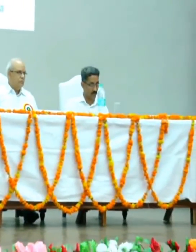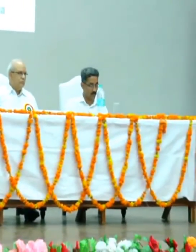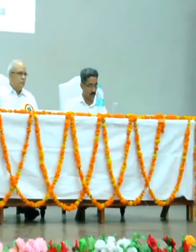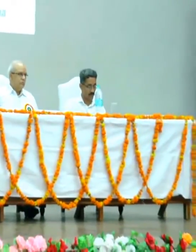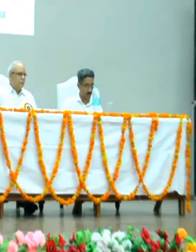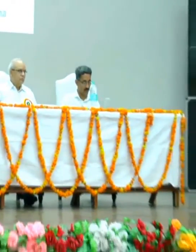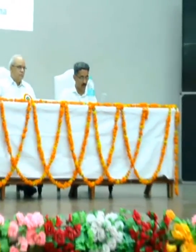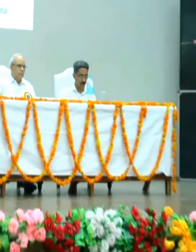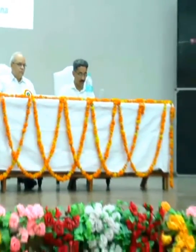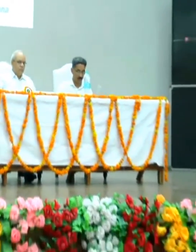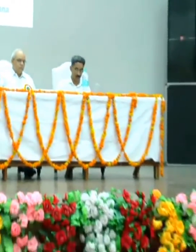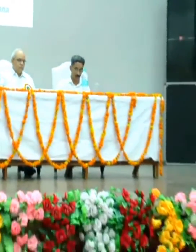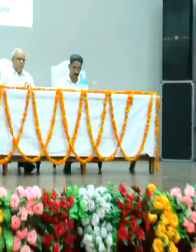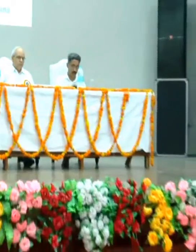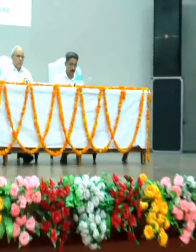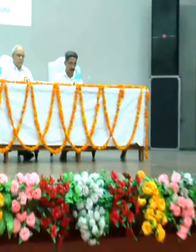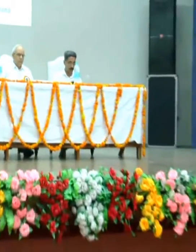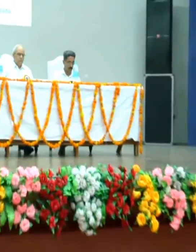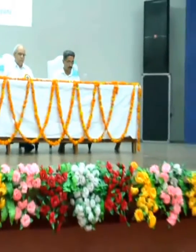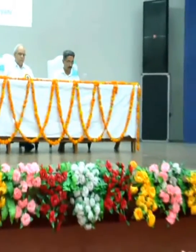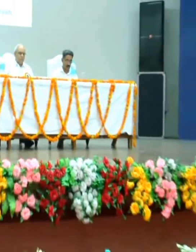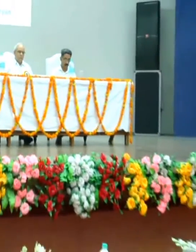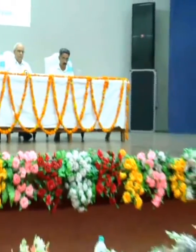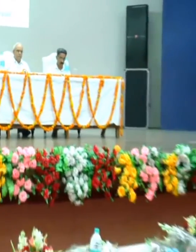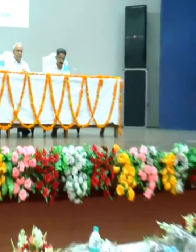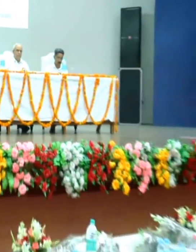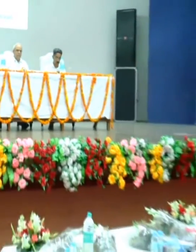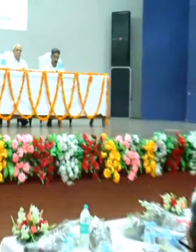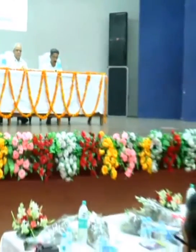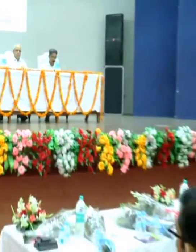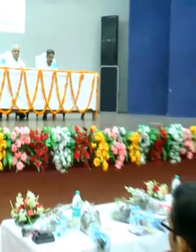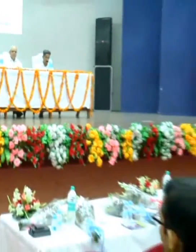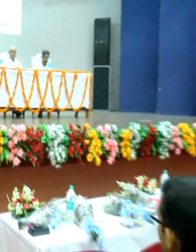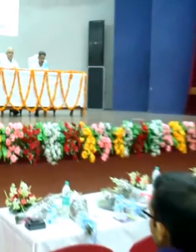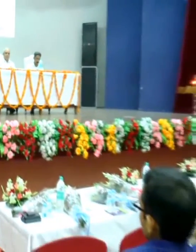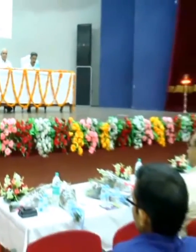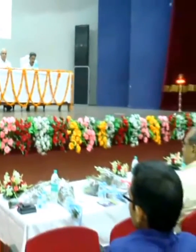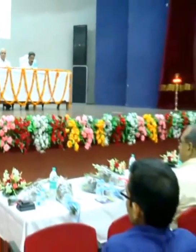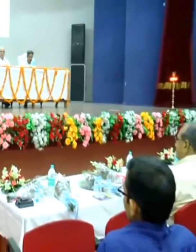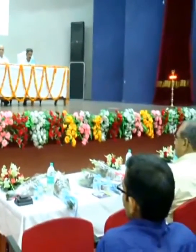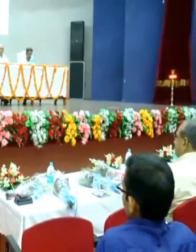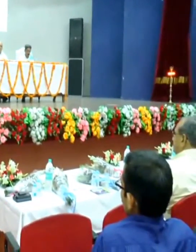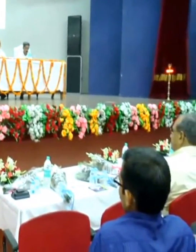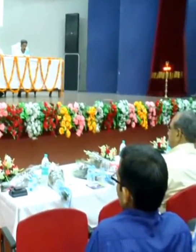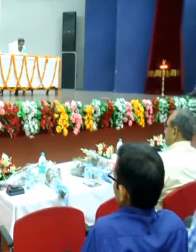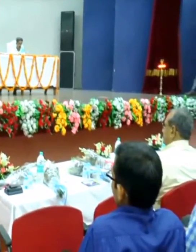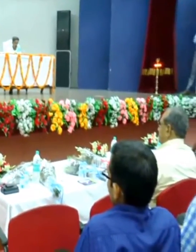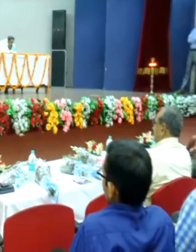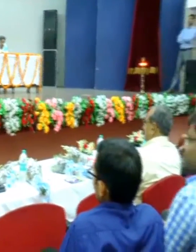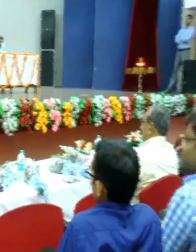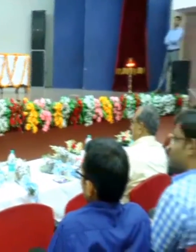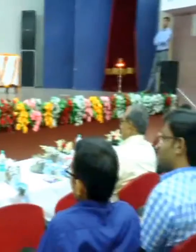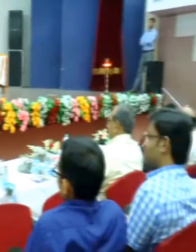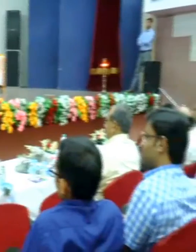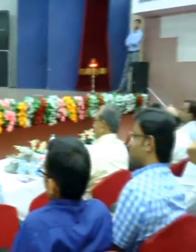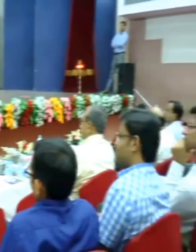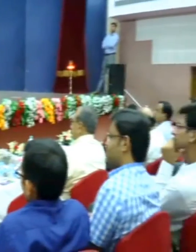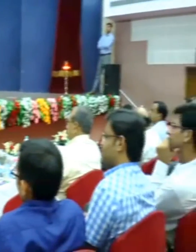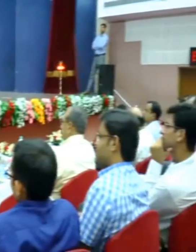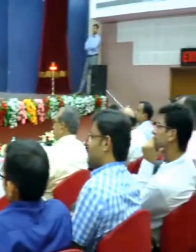Conference 2011, and as editorial board member of UNITAR Journal. He is involved in